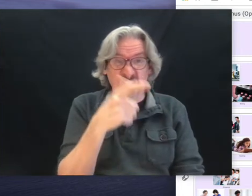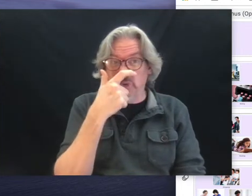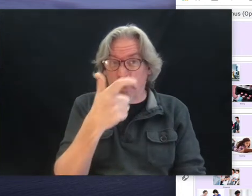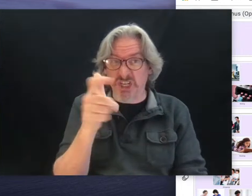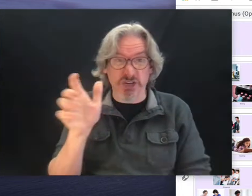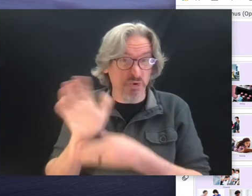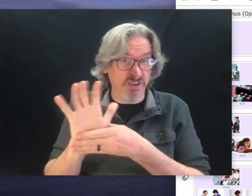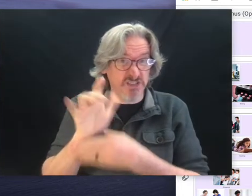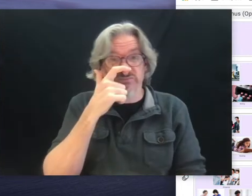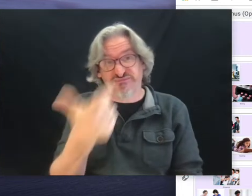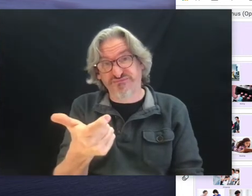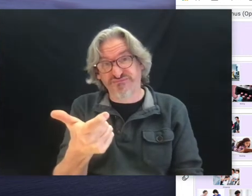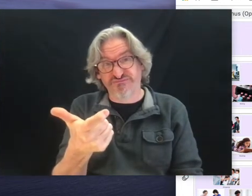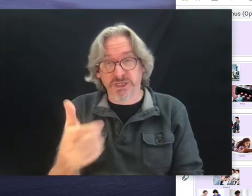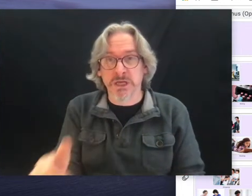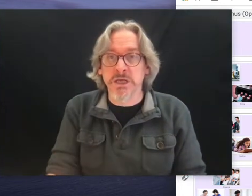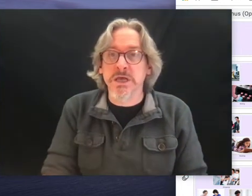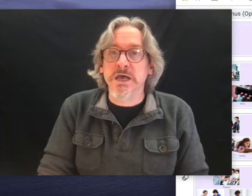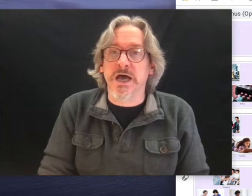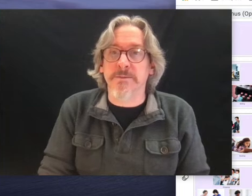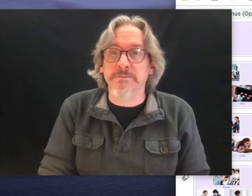TV, watching movies.